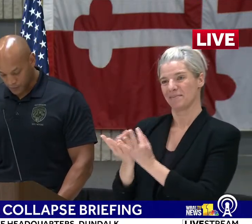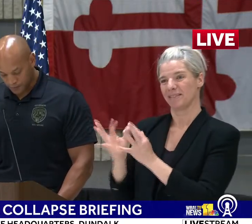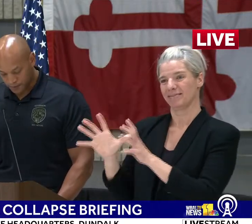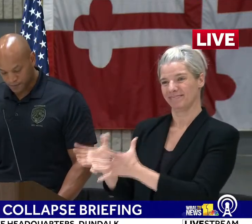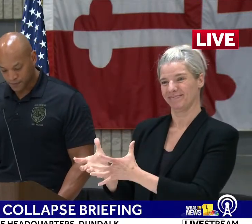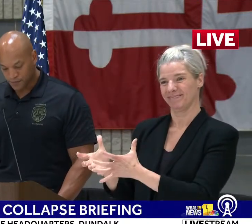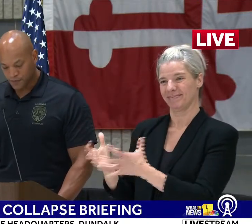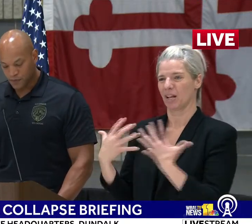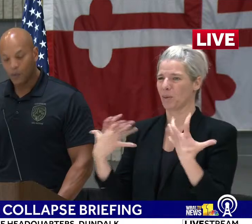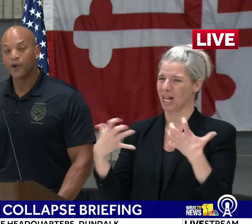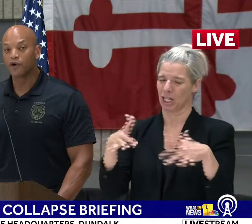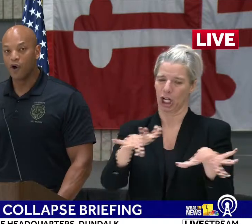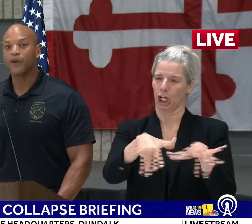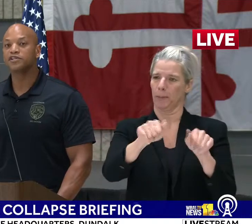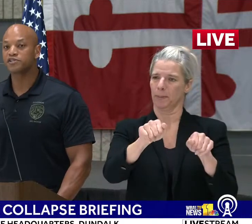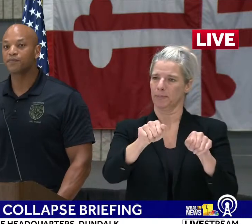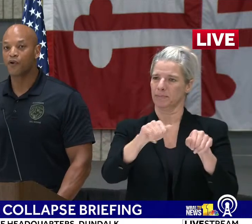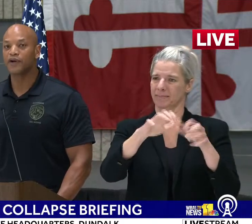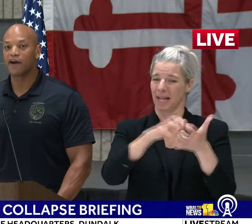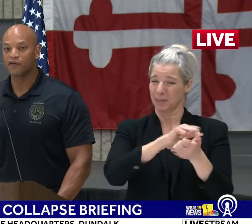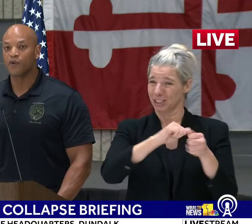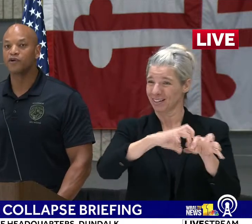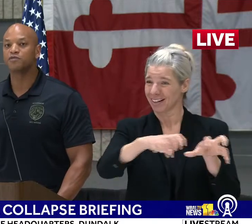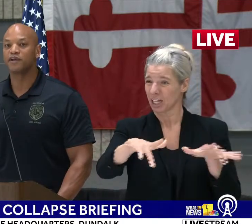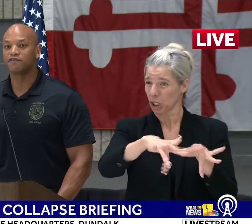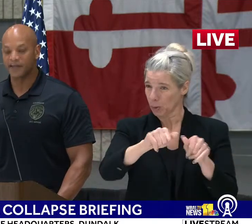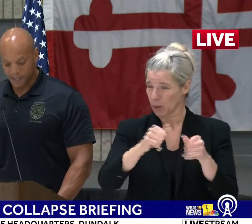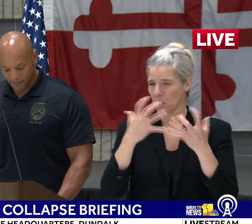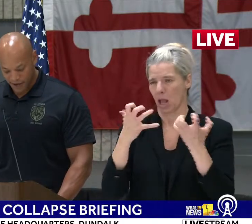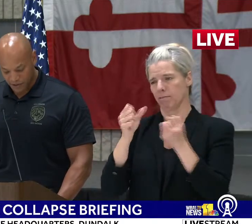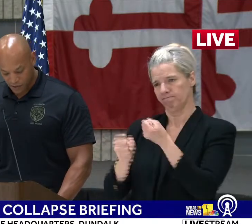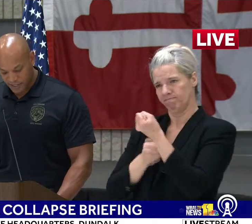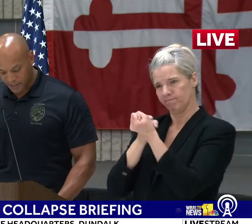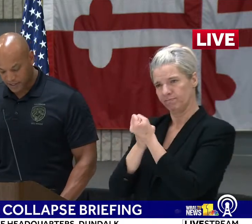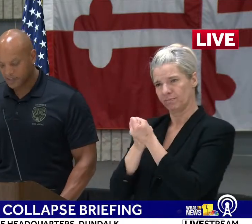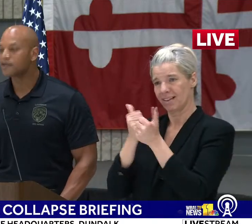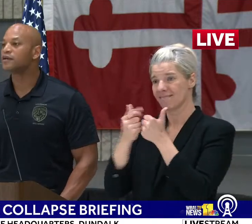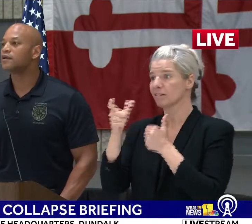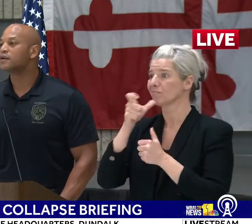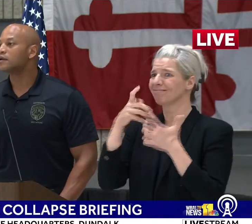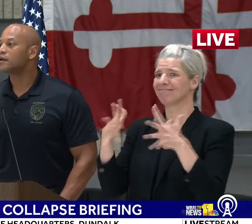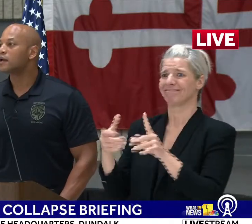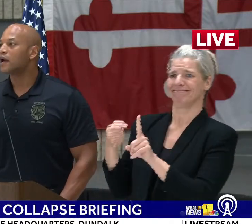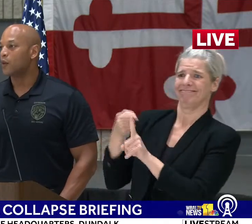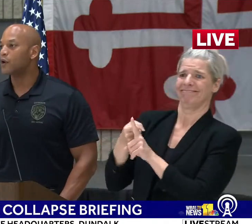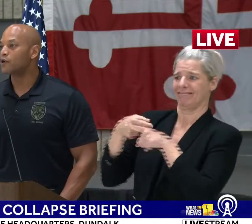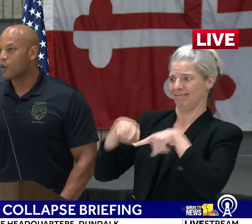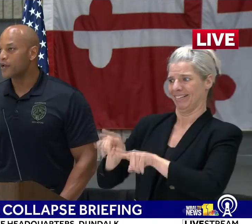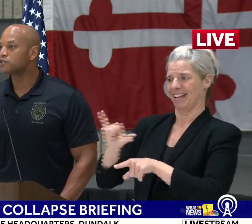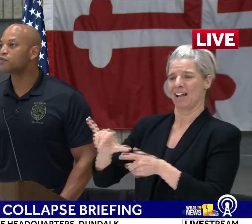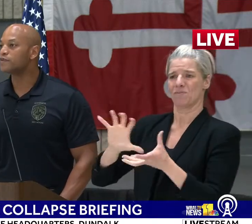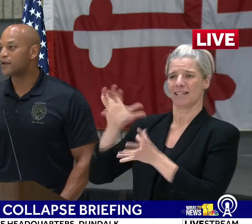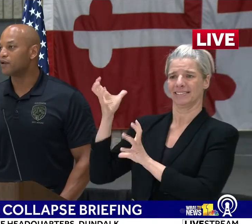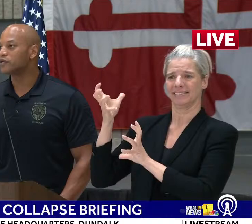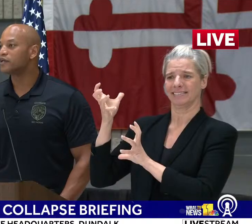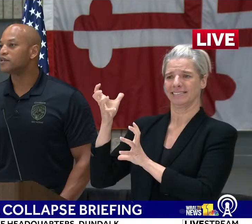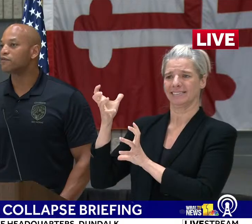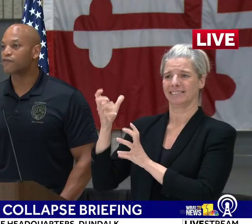clear this channel. We are going to support everyone who's been affected by this crisis. And we